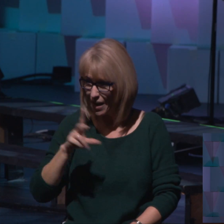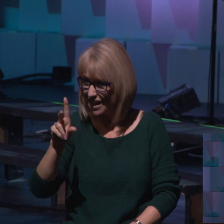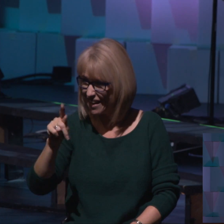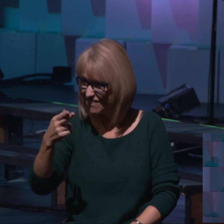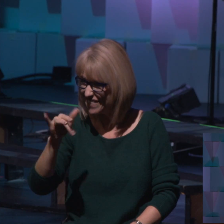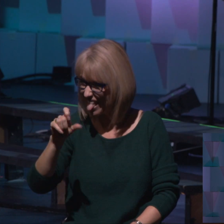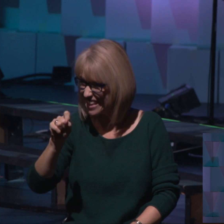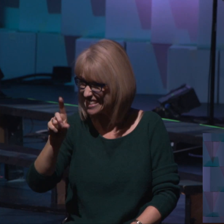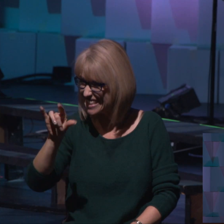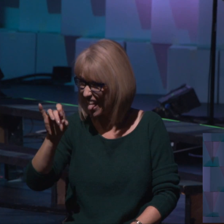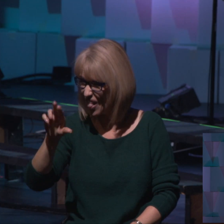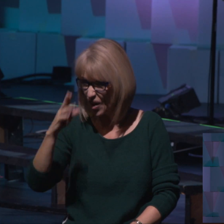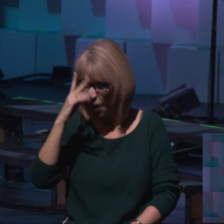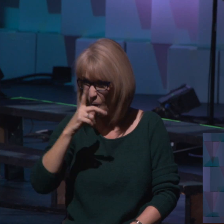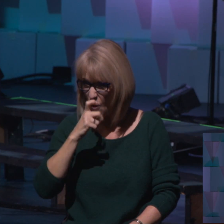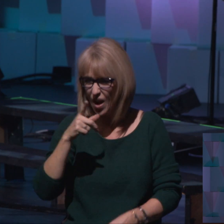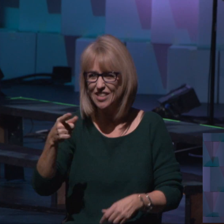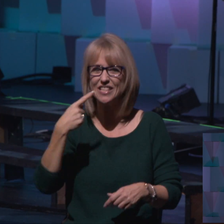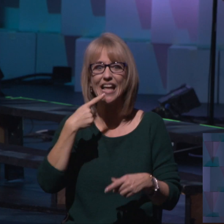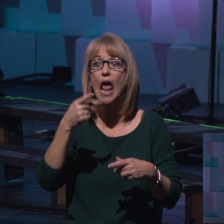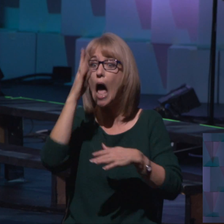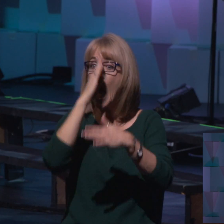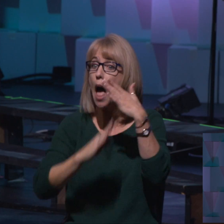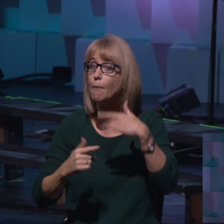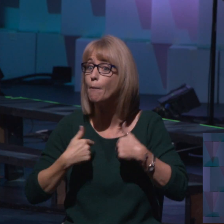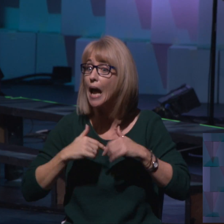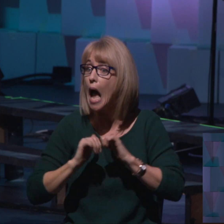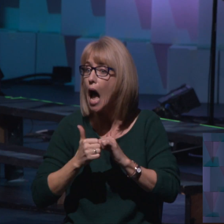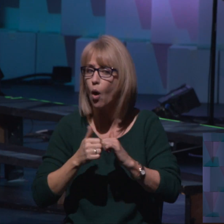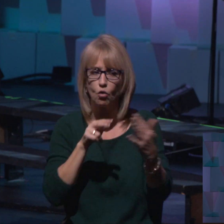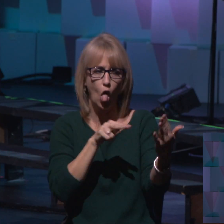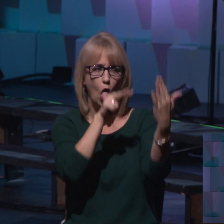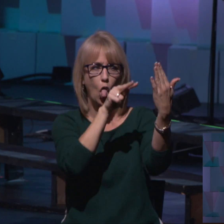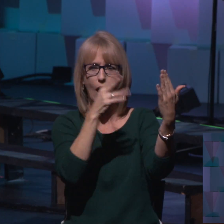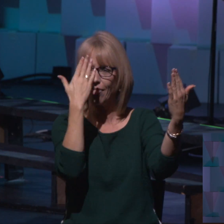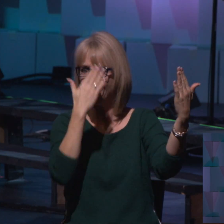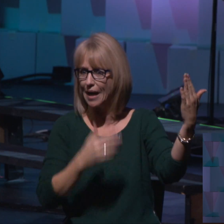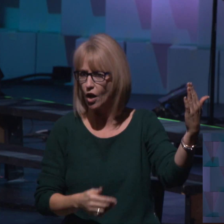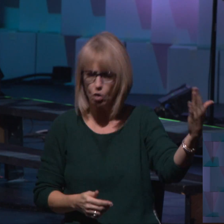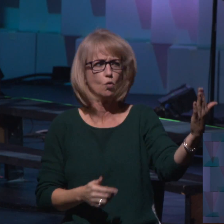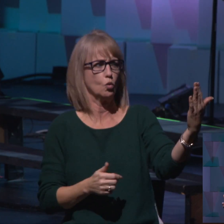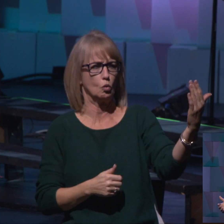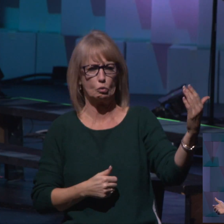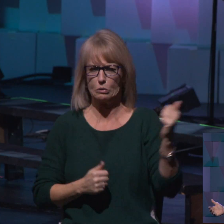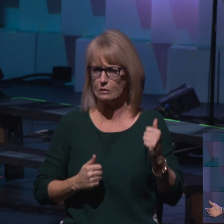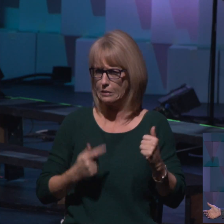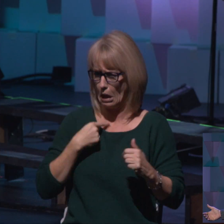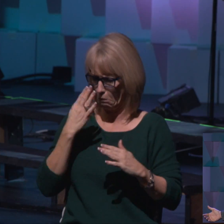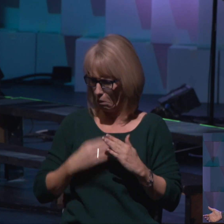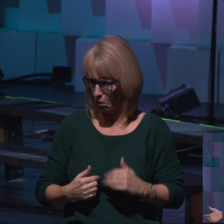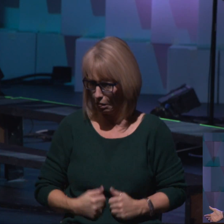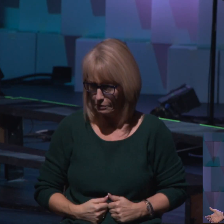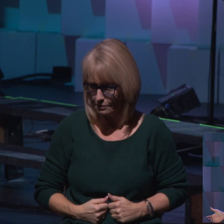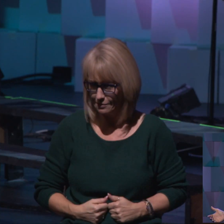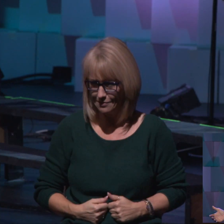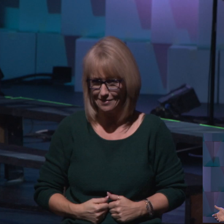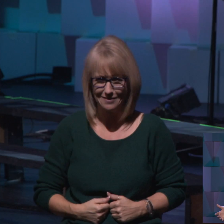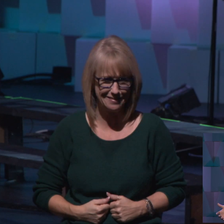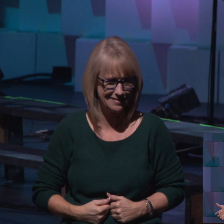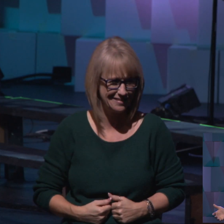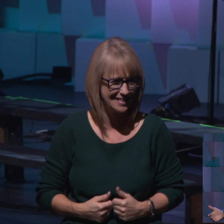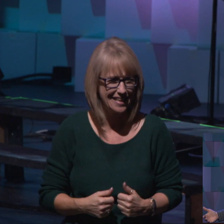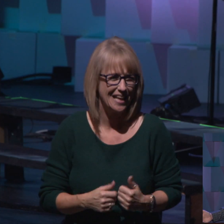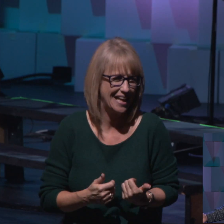You know, the mirror in the morning before anybody sees you, that mirror. After a while, we're going to take communion. And when we